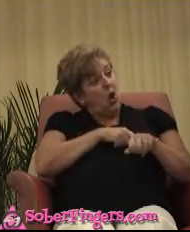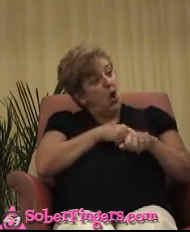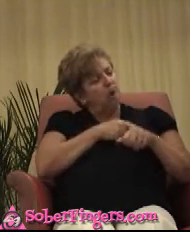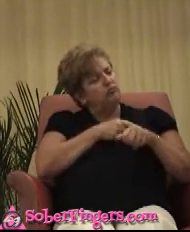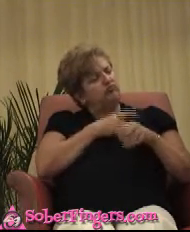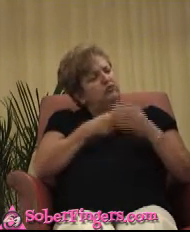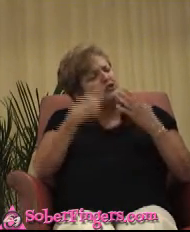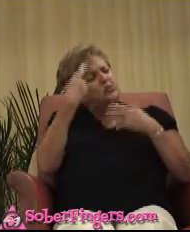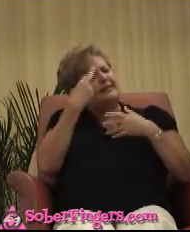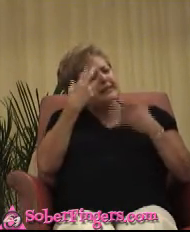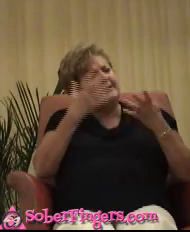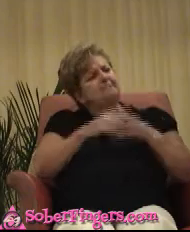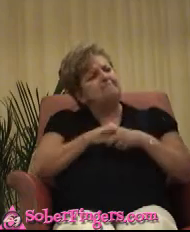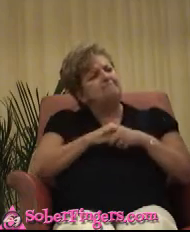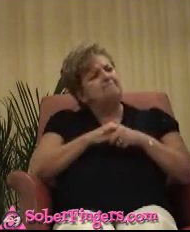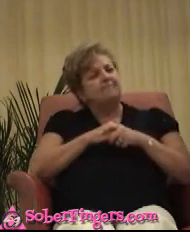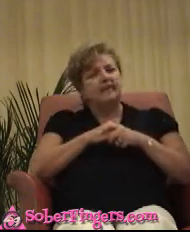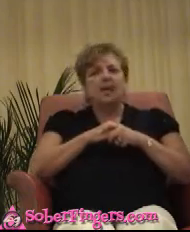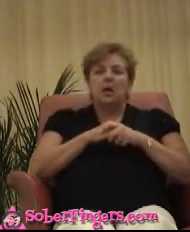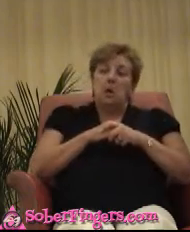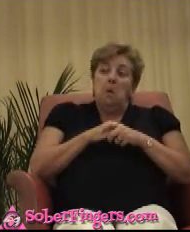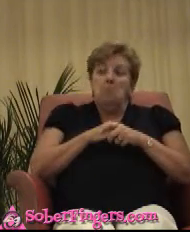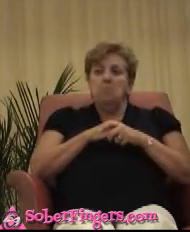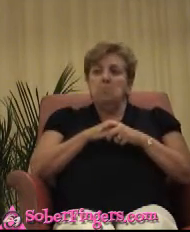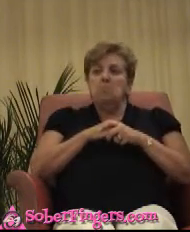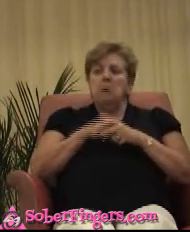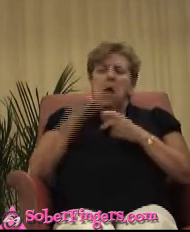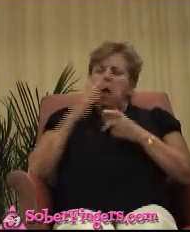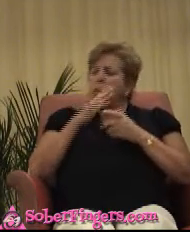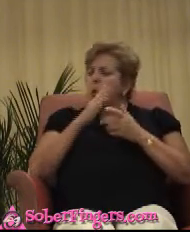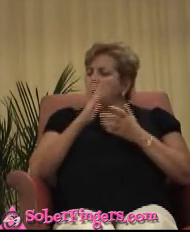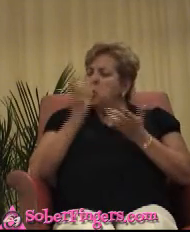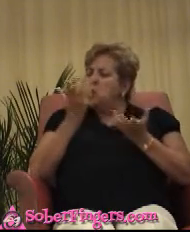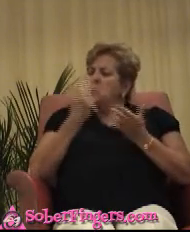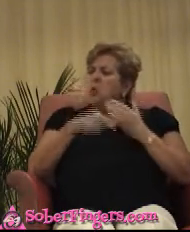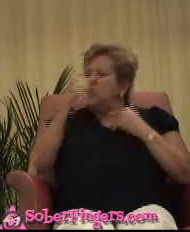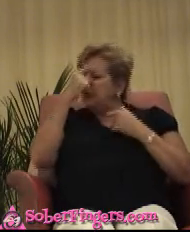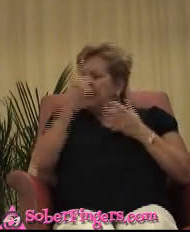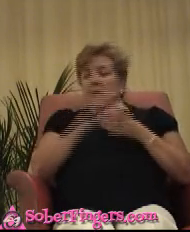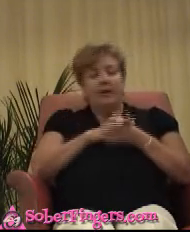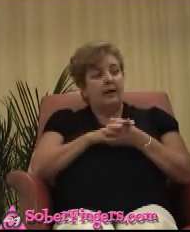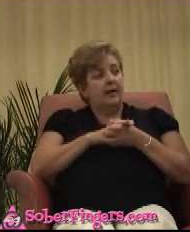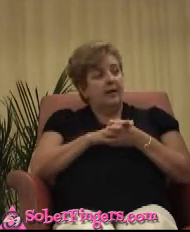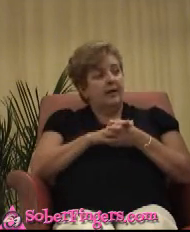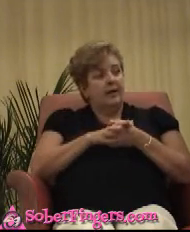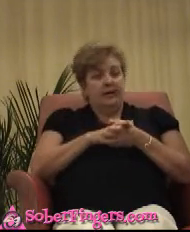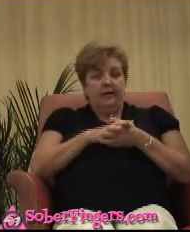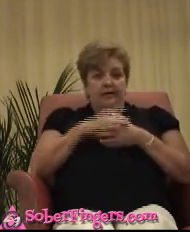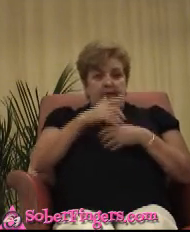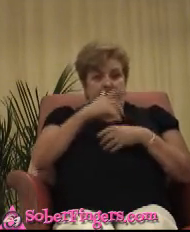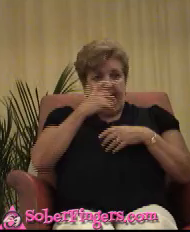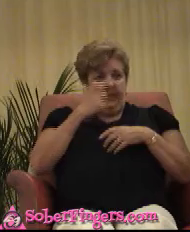I thought I'd just defer to my wife. I said, I don't know, honey, what do you think? She said, I think it's mostly because I could never stand to admit I made a mistake.